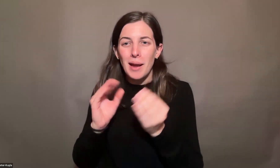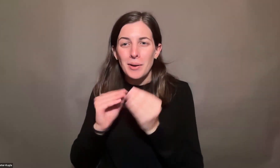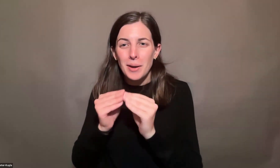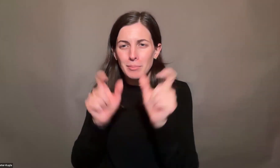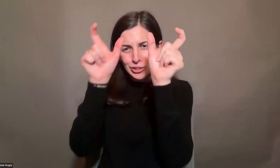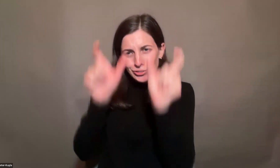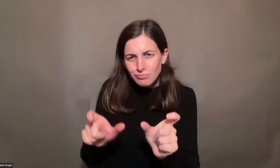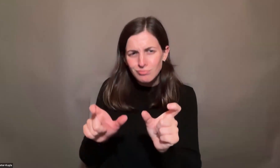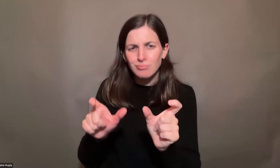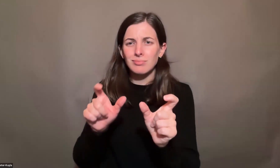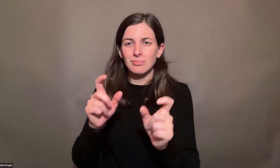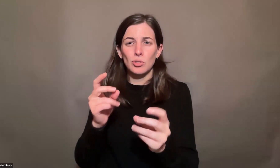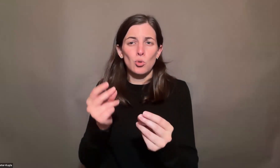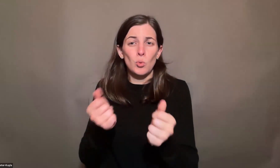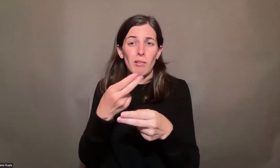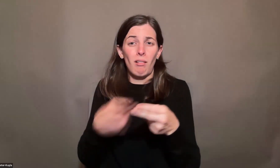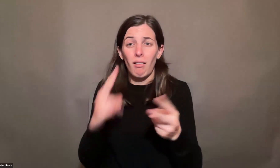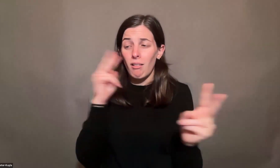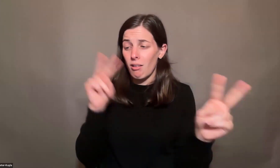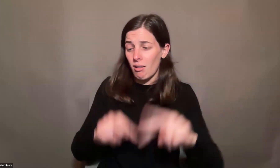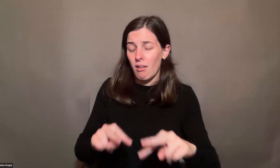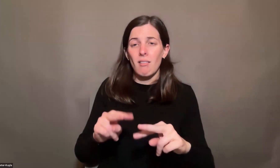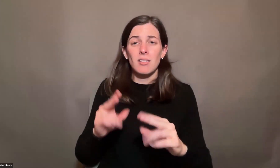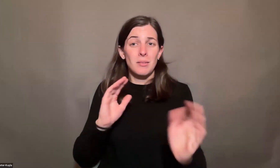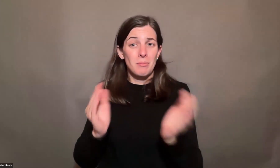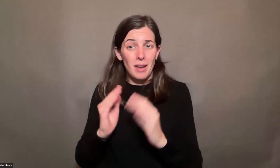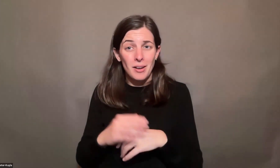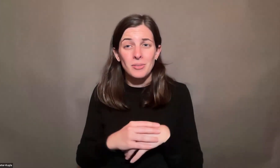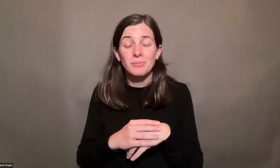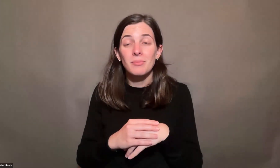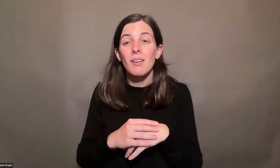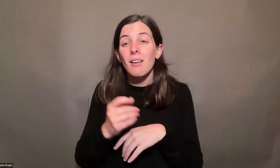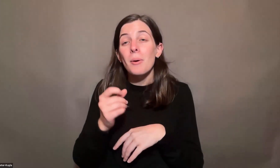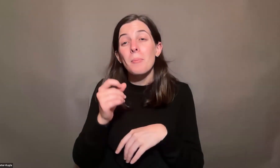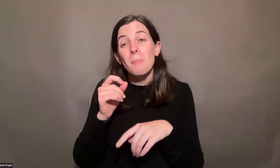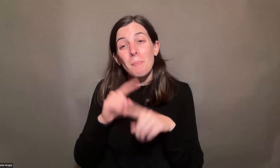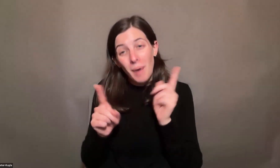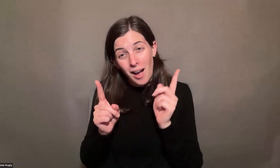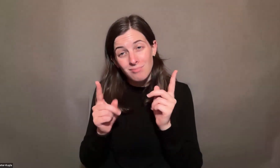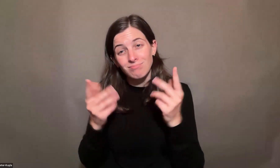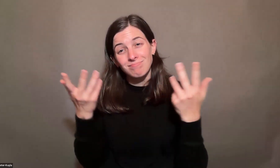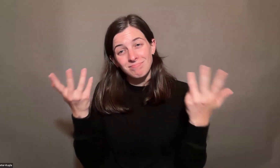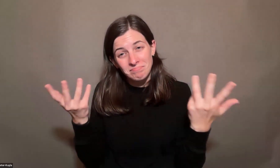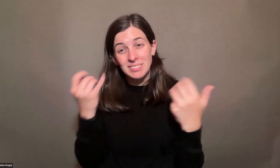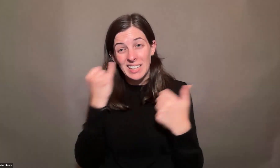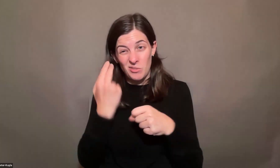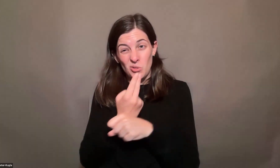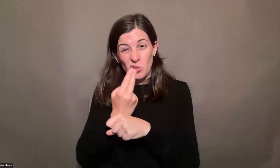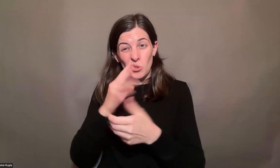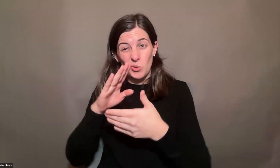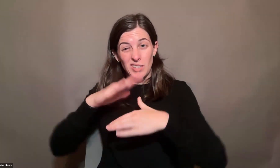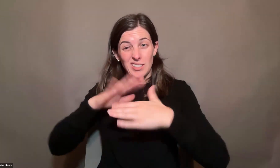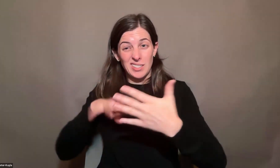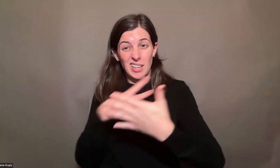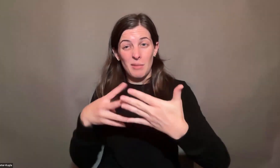compare them. However, to make a table accessible, you do need to ensure that you think about quite a few different things. But once you've used